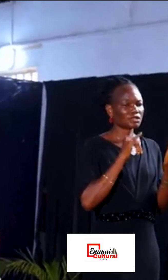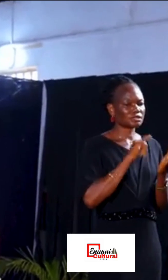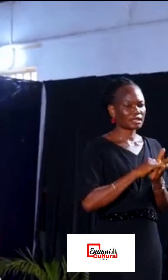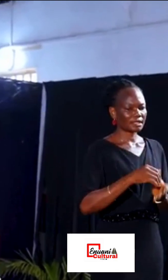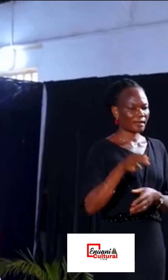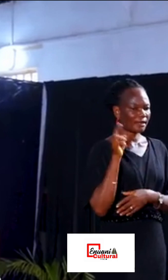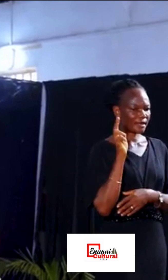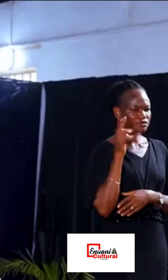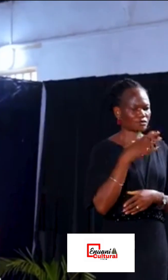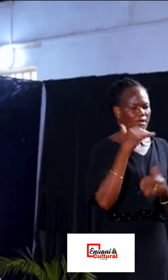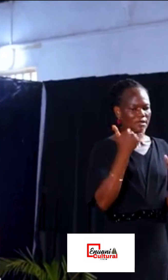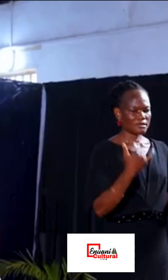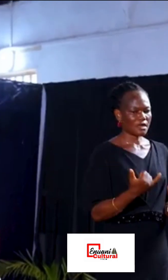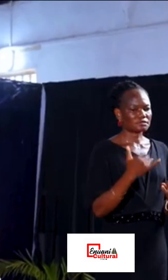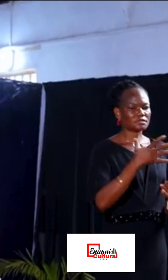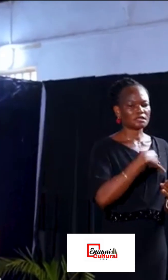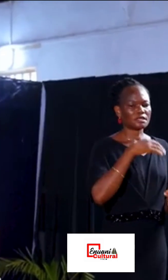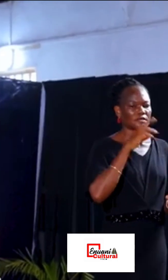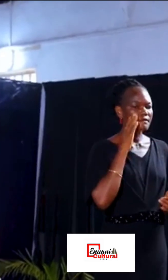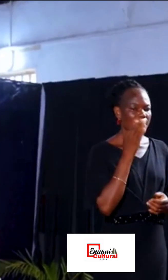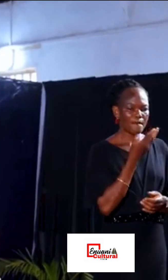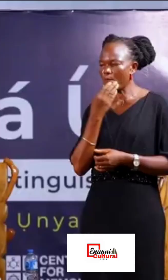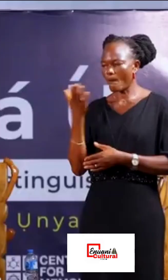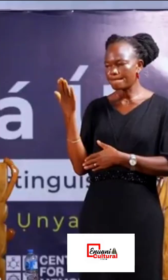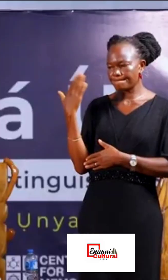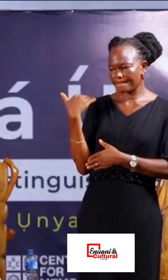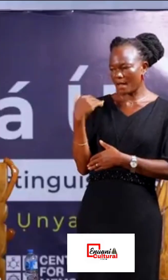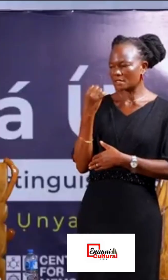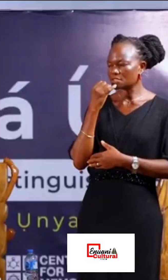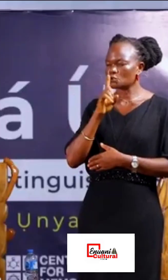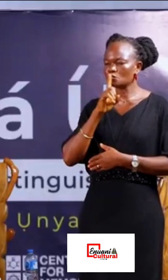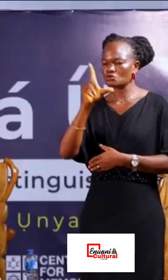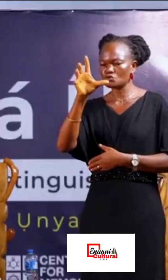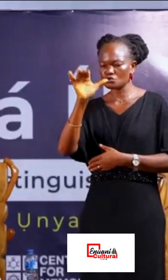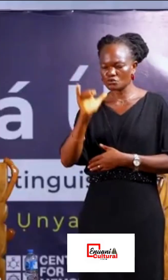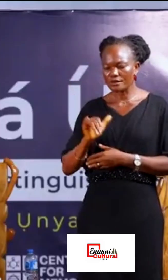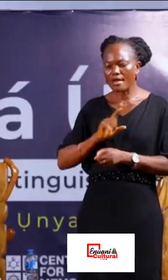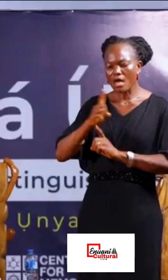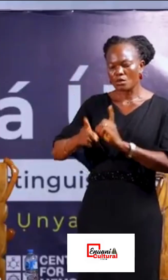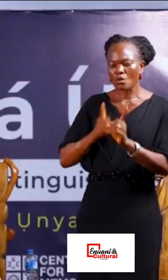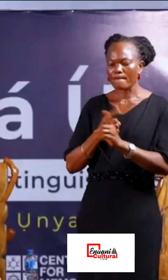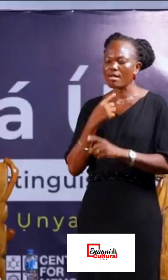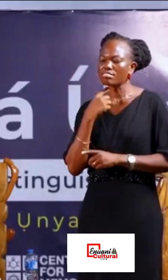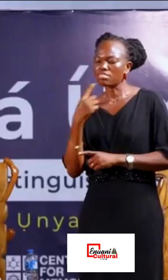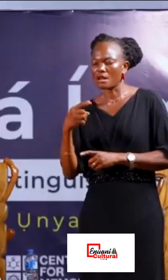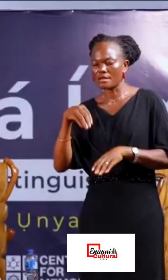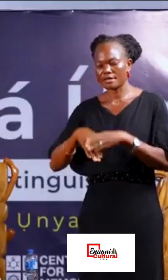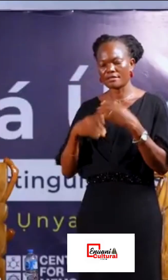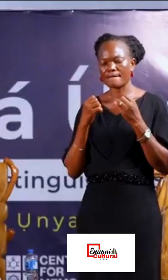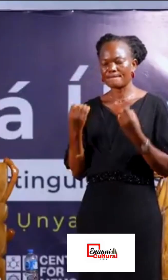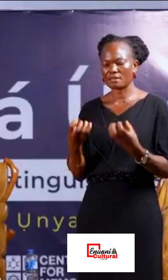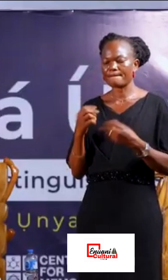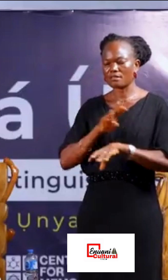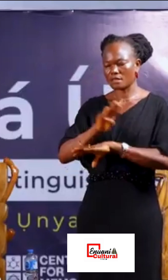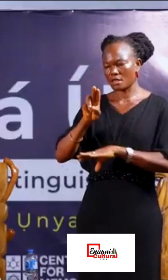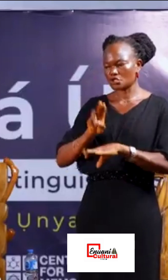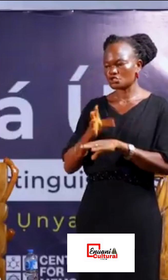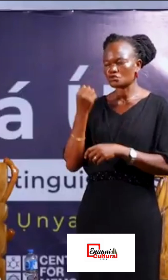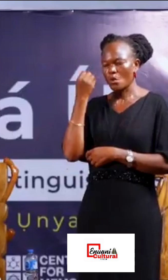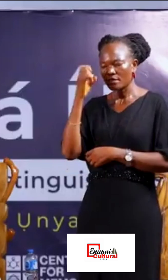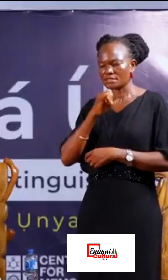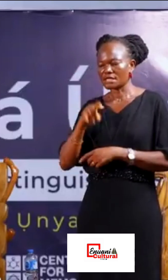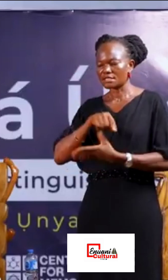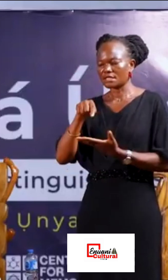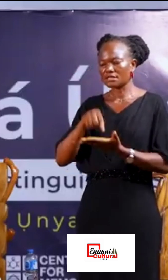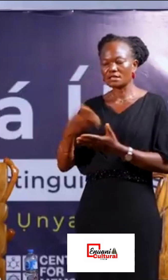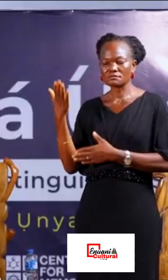history. Yet, the Igbo past is truly a global tale in many respects. Understanding